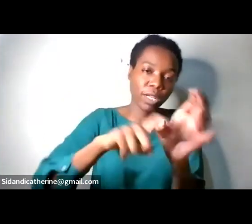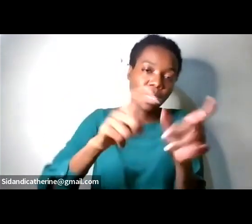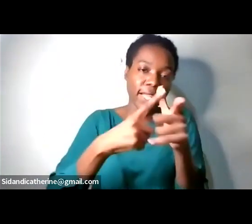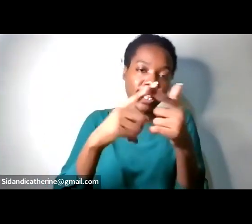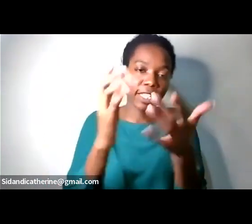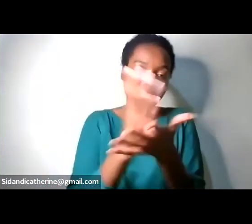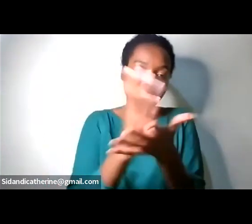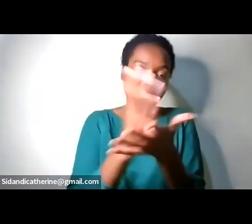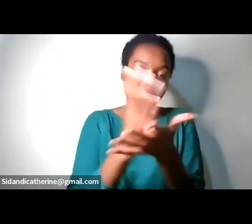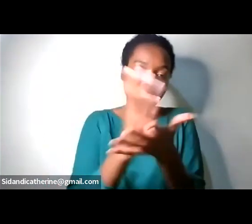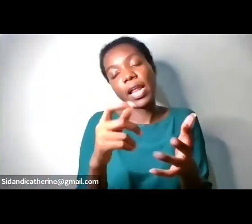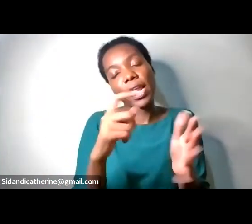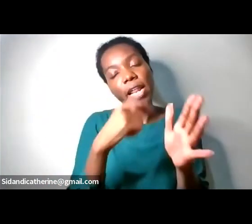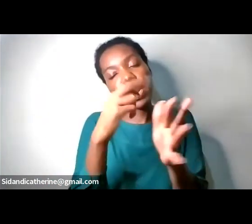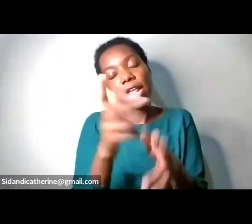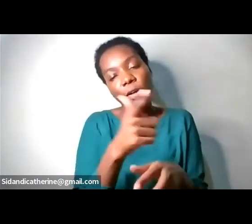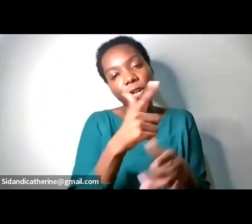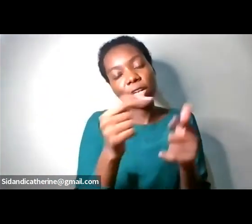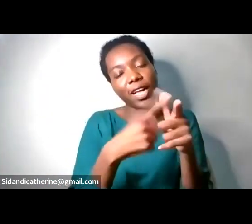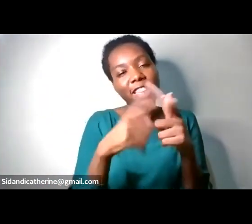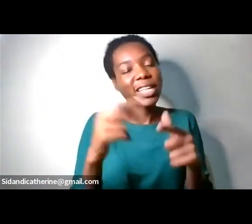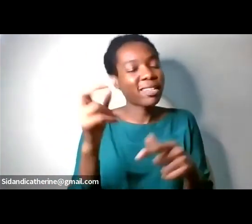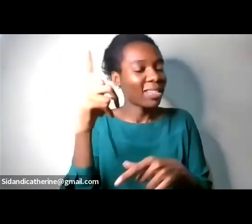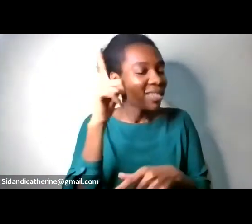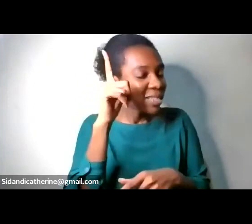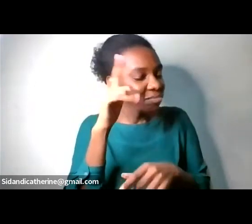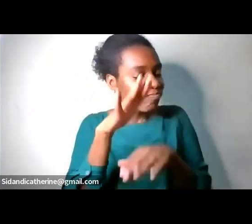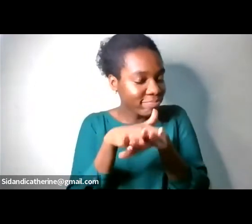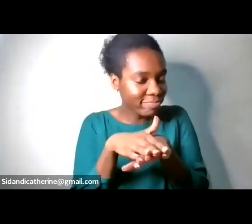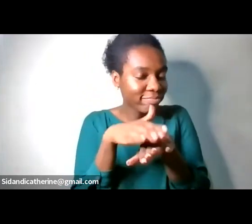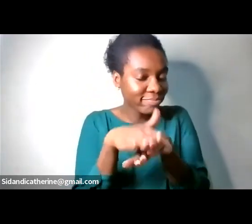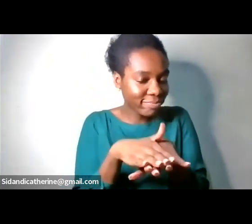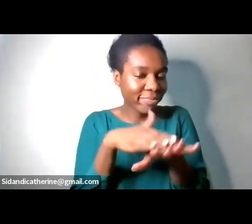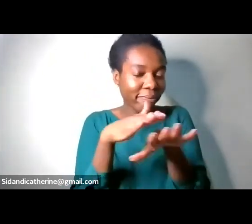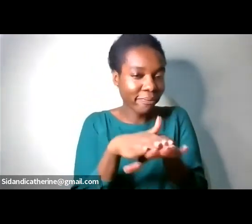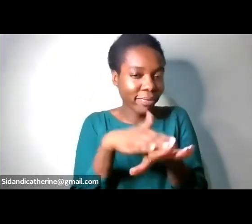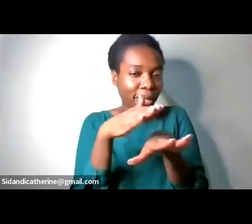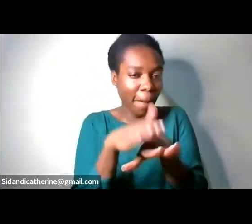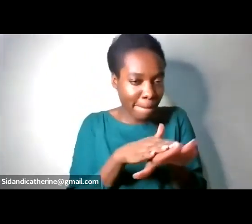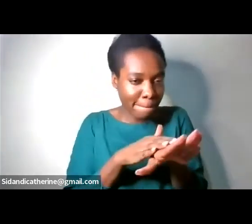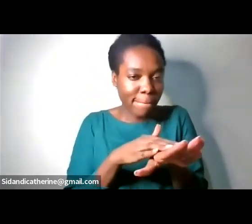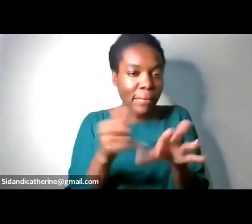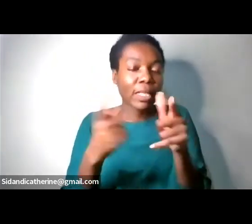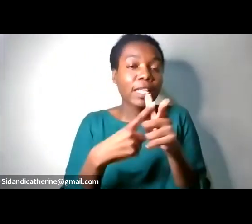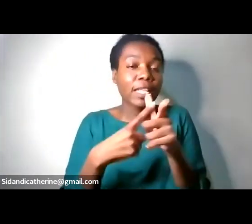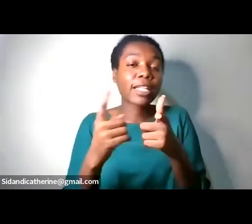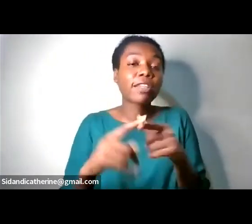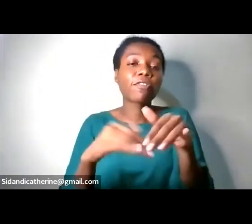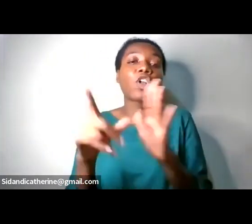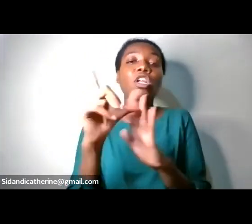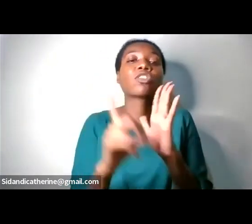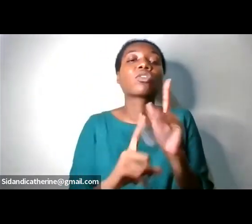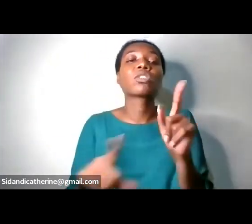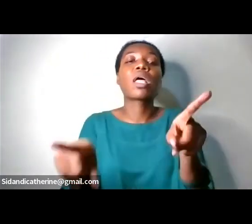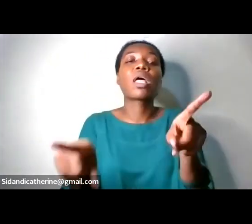can also get to listen slowly, carefully, watch the recording, get to follow through the lessons as well, so